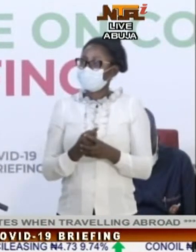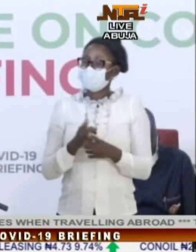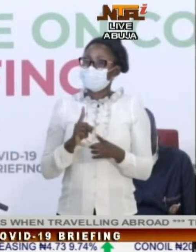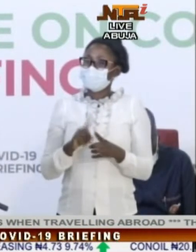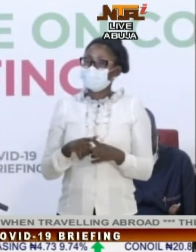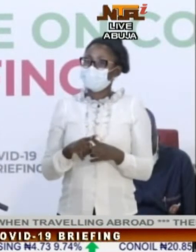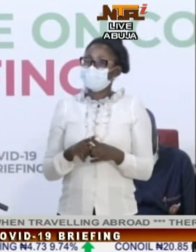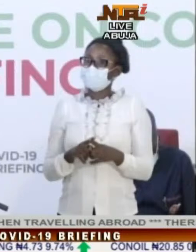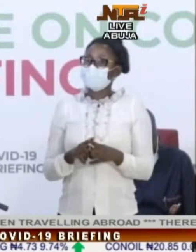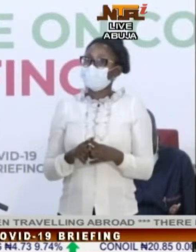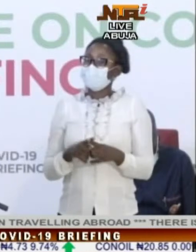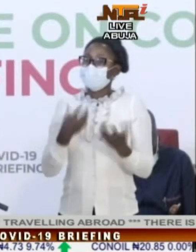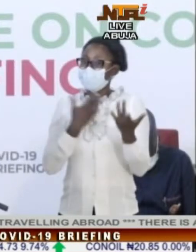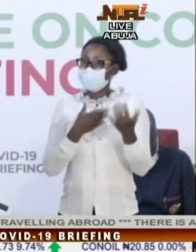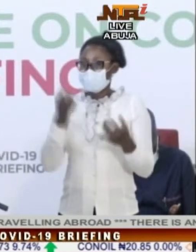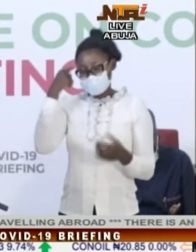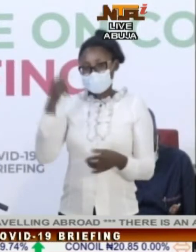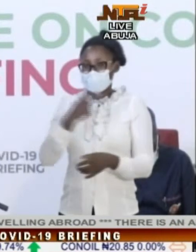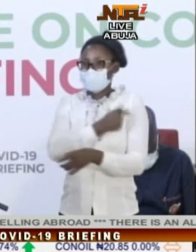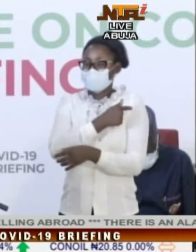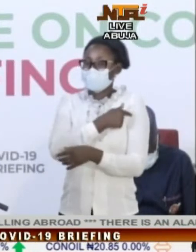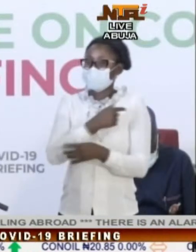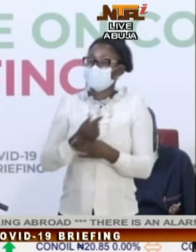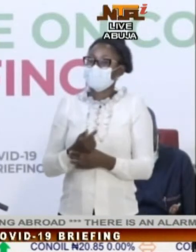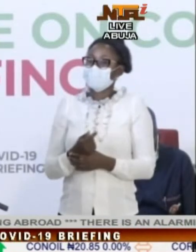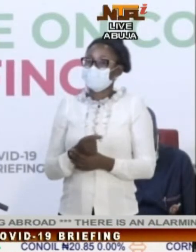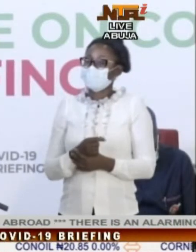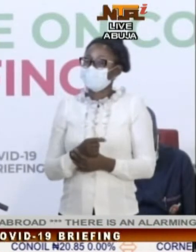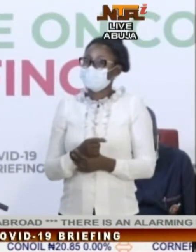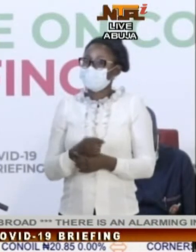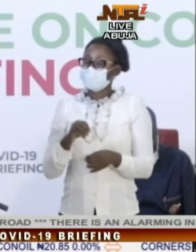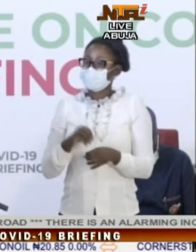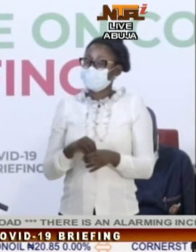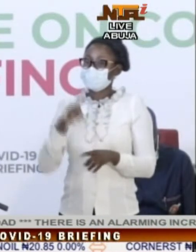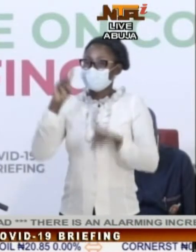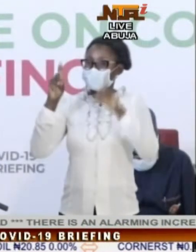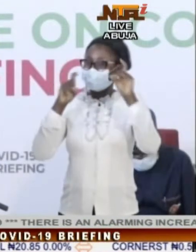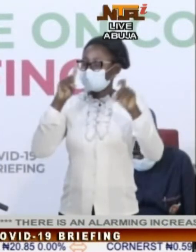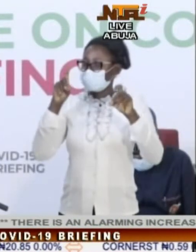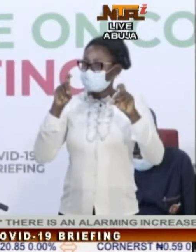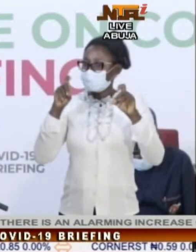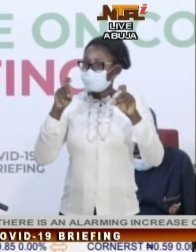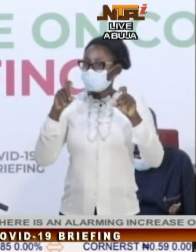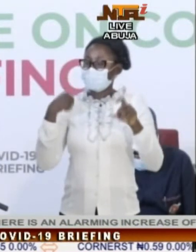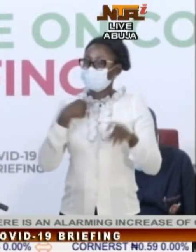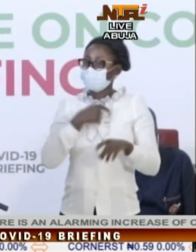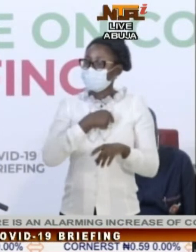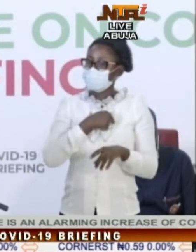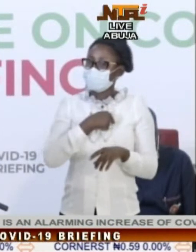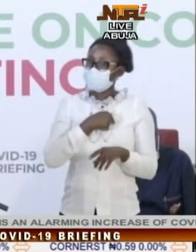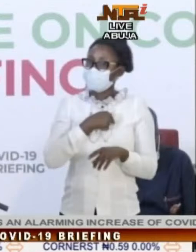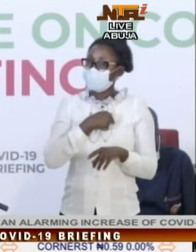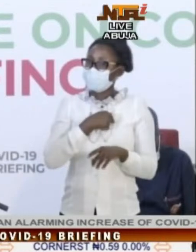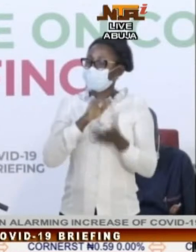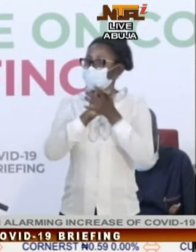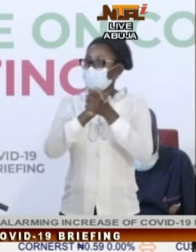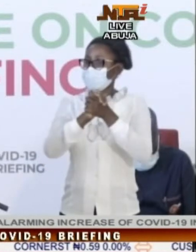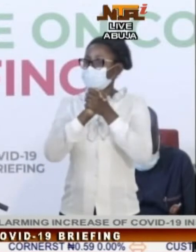to vaccination, COVID-19 vaccination. In terms of testing, we